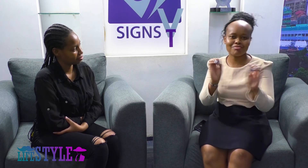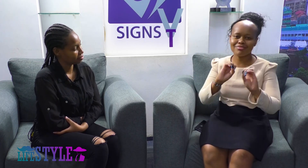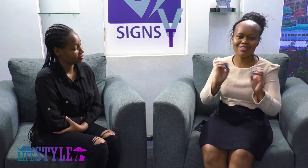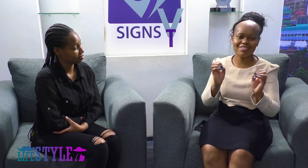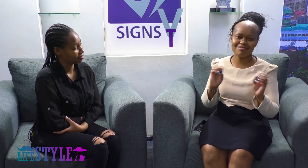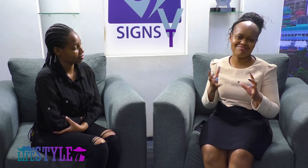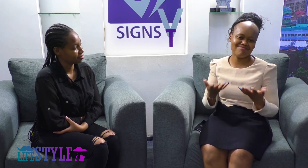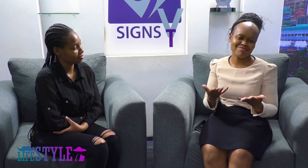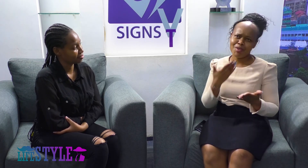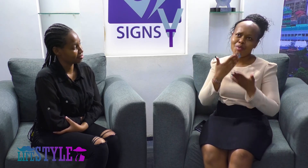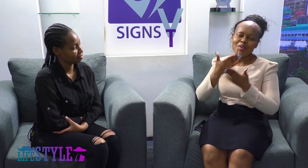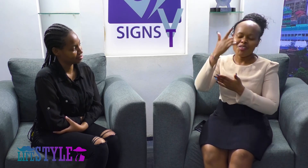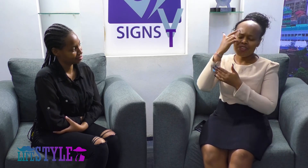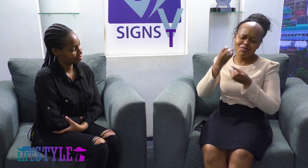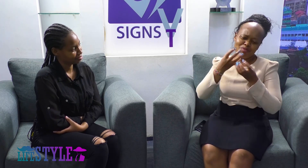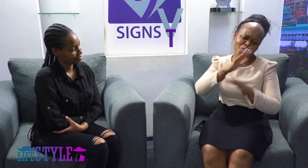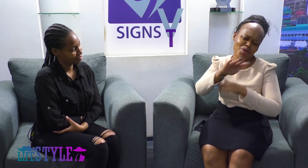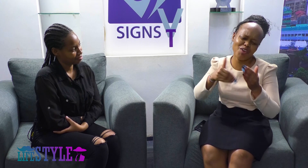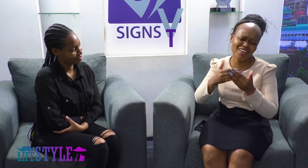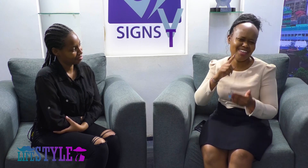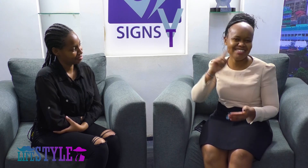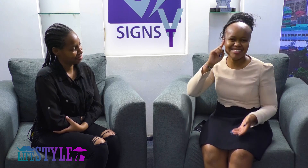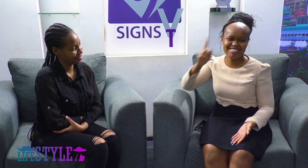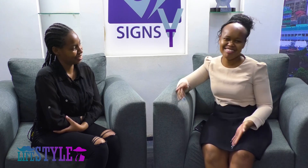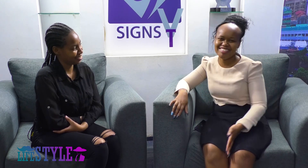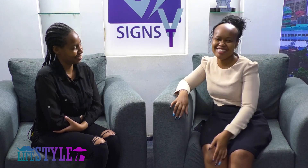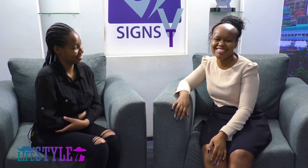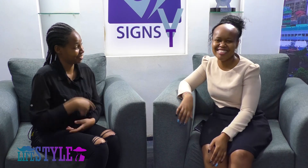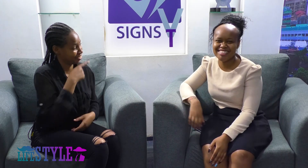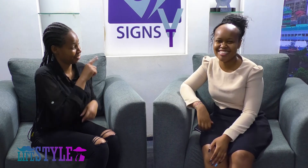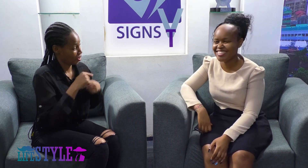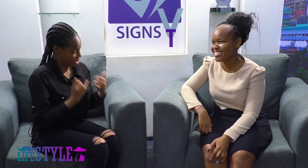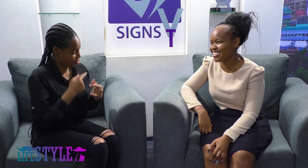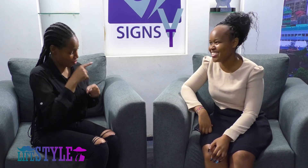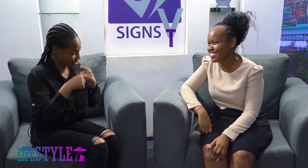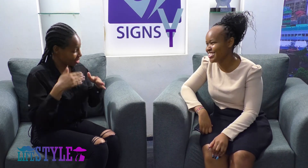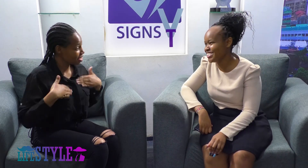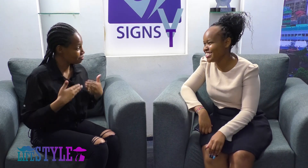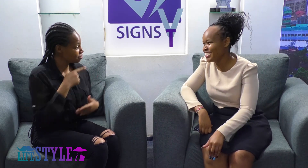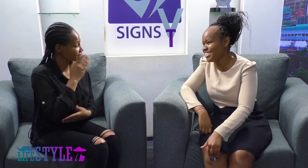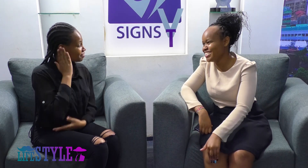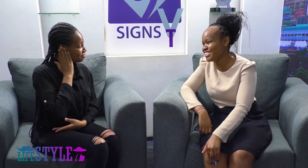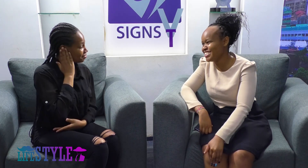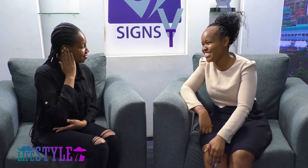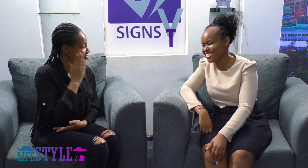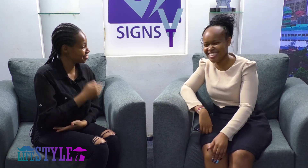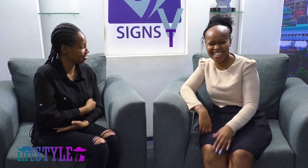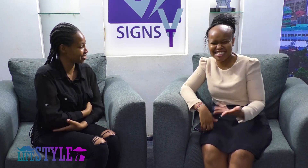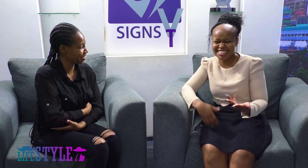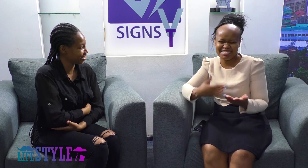But luckily, God always protects his people. At the end of the day, we don't get hurt. Are